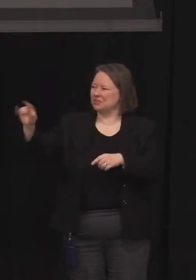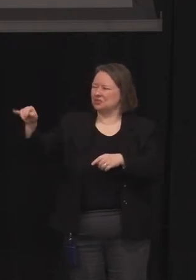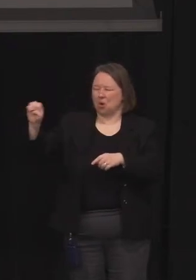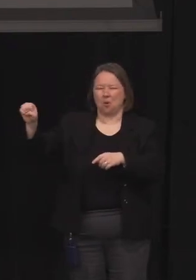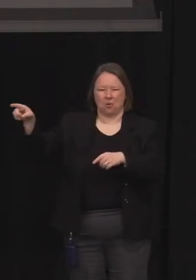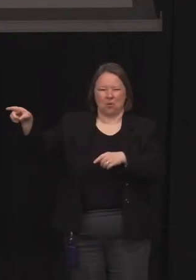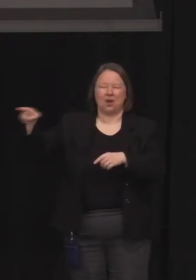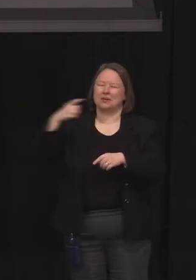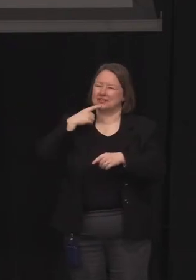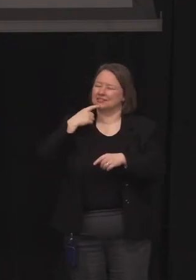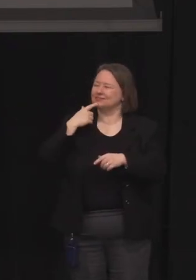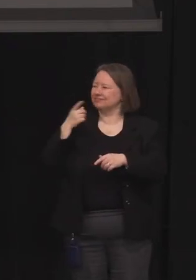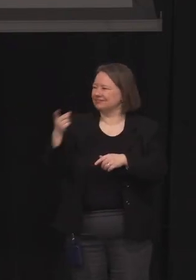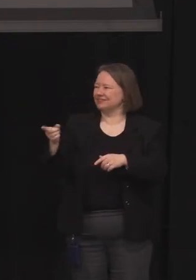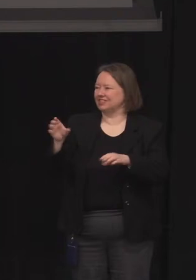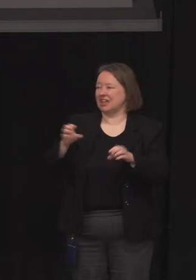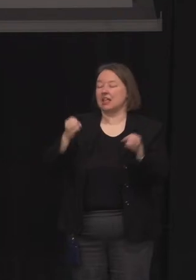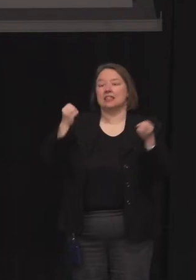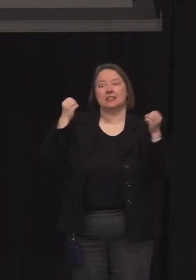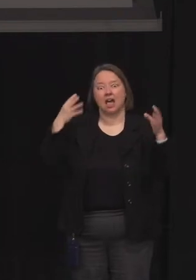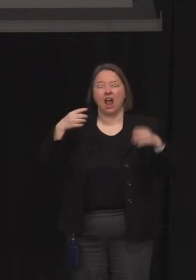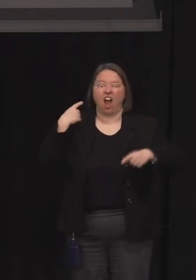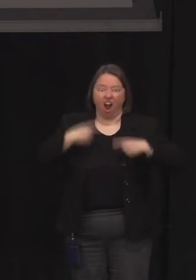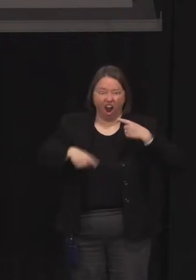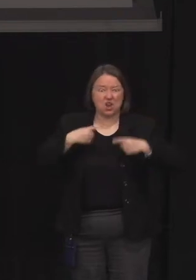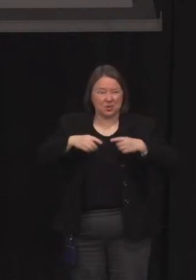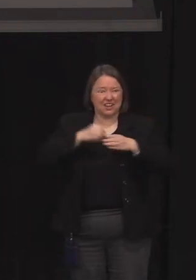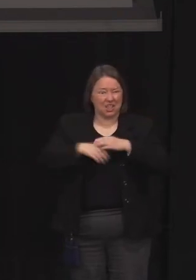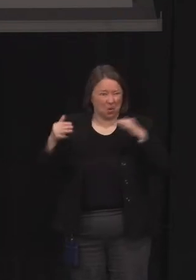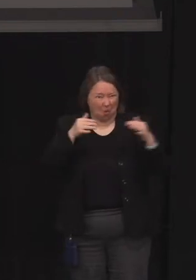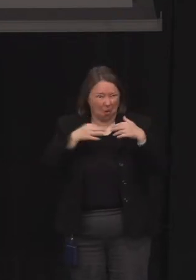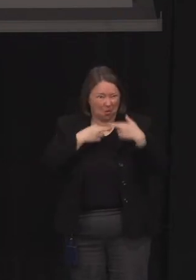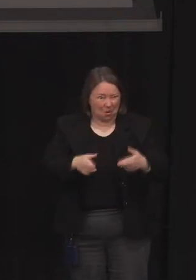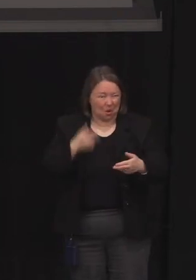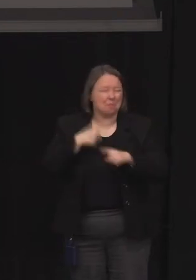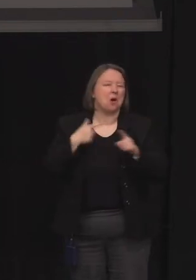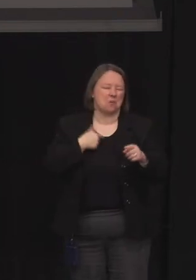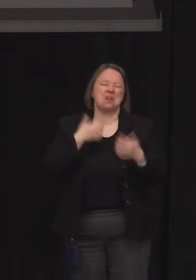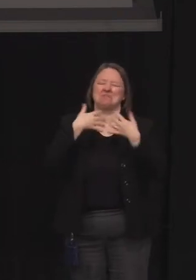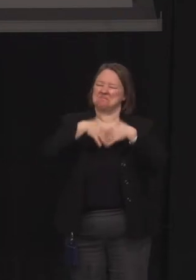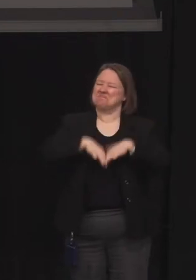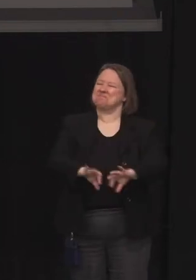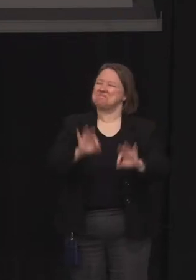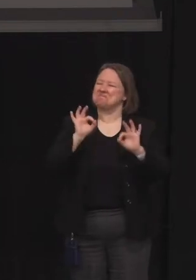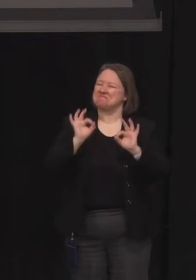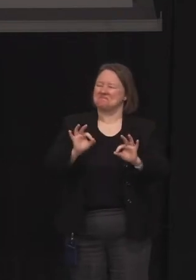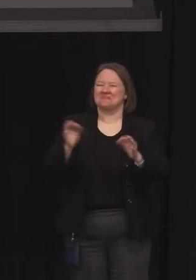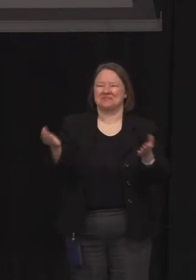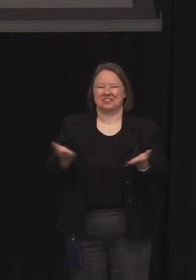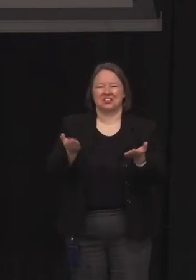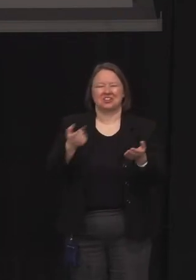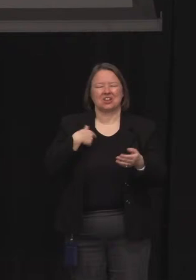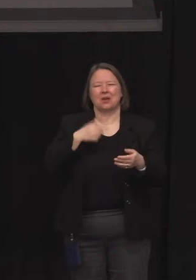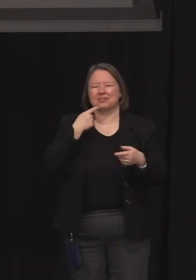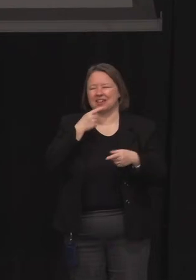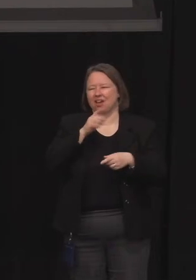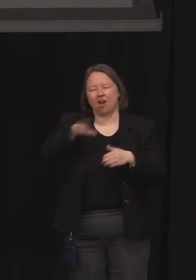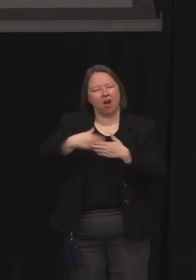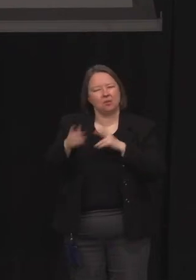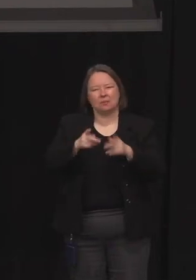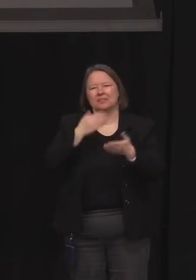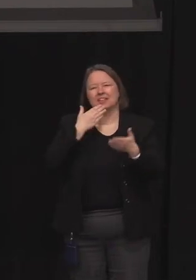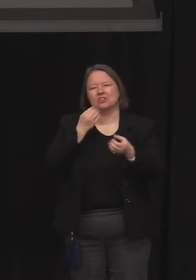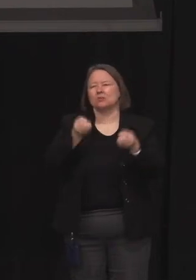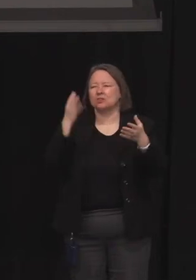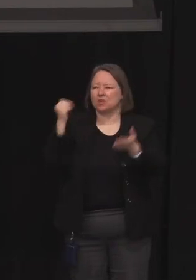listen, we did a lot of arguing in the war room, but we got it together, and we're here today. So I want to tell all of them thank you so